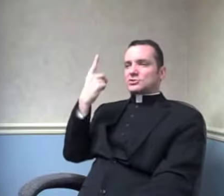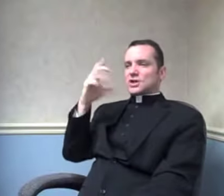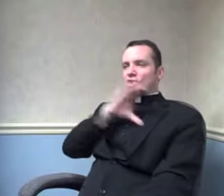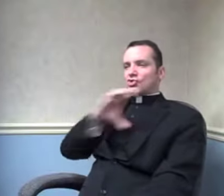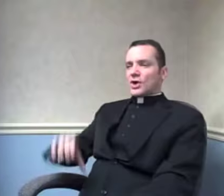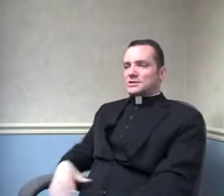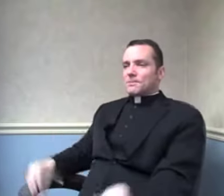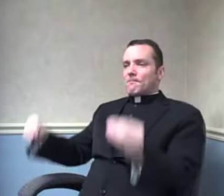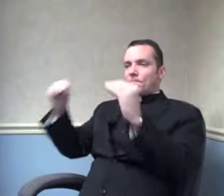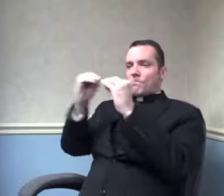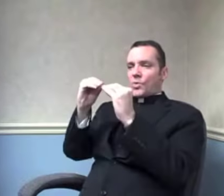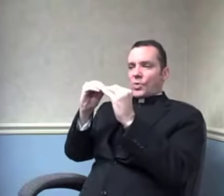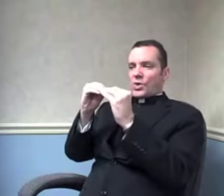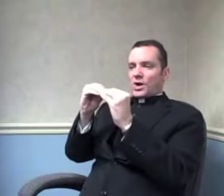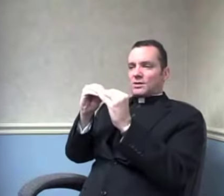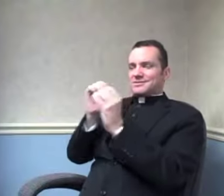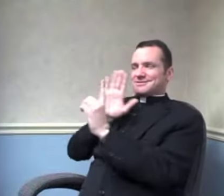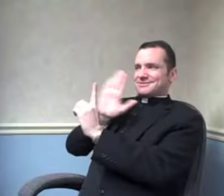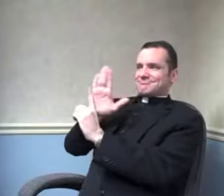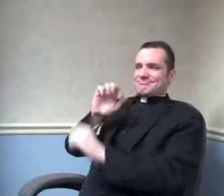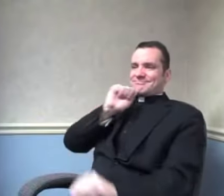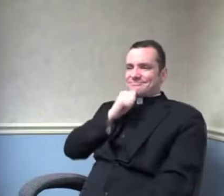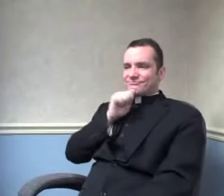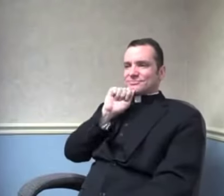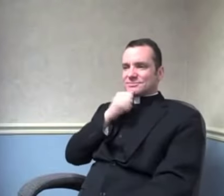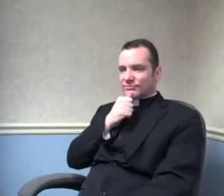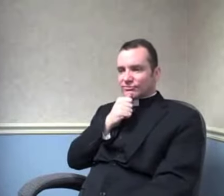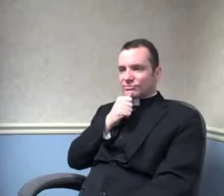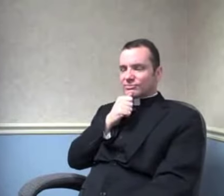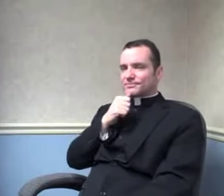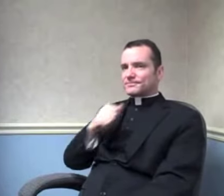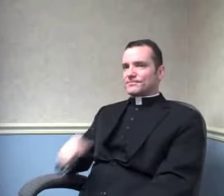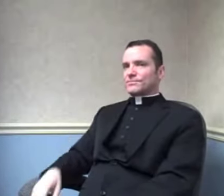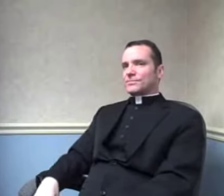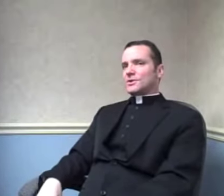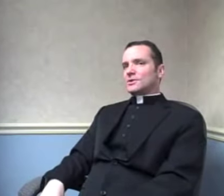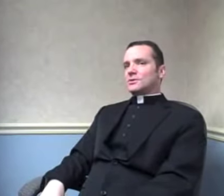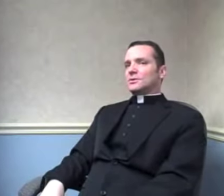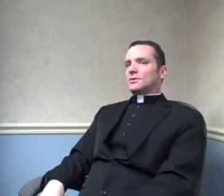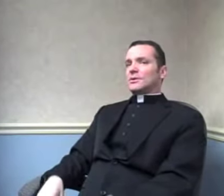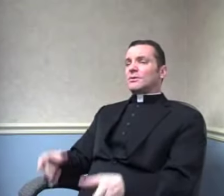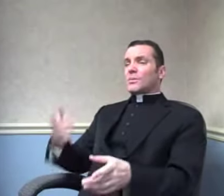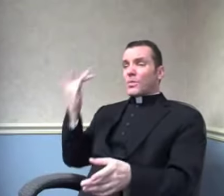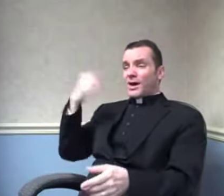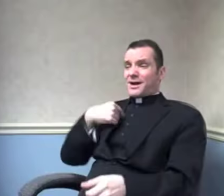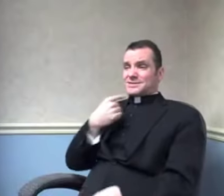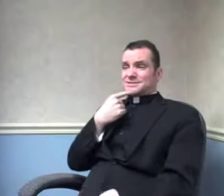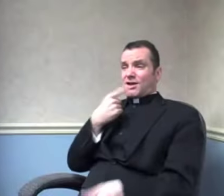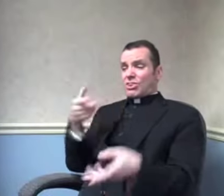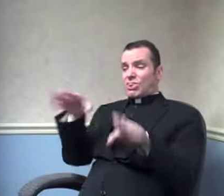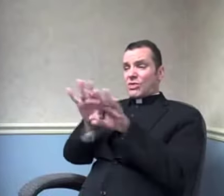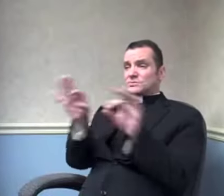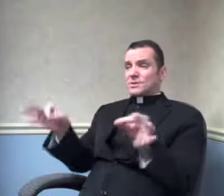for Christ, and we understand that Christ is there and that He suffered for us.